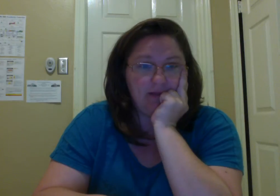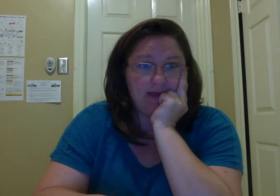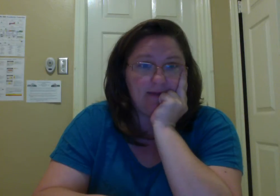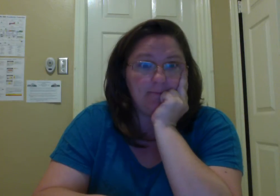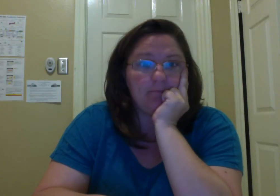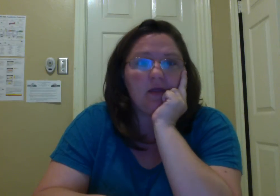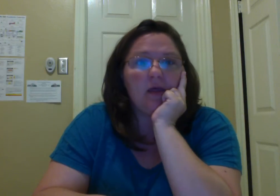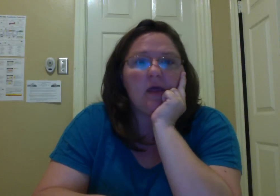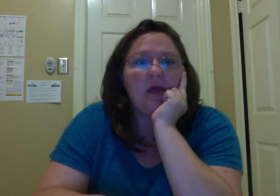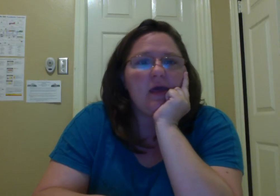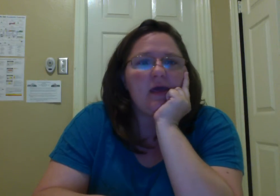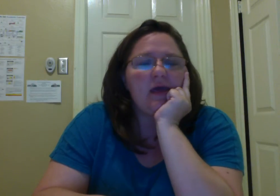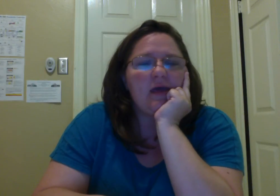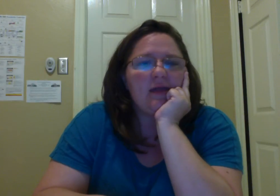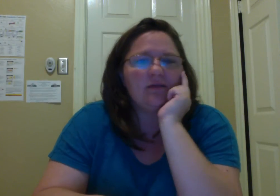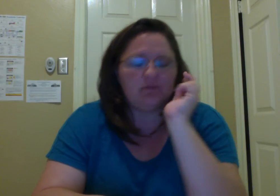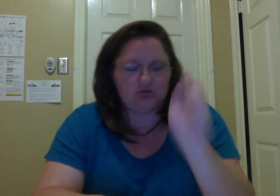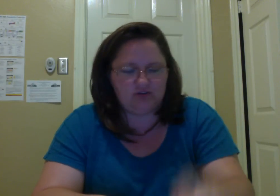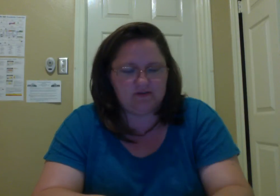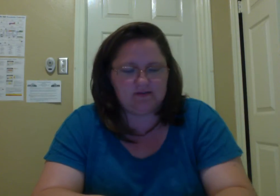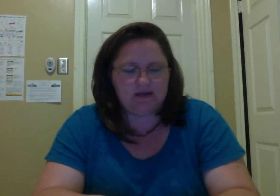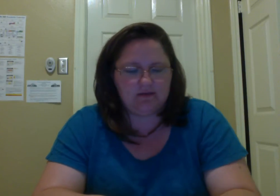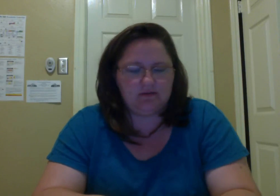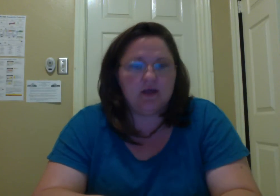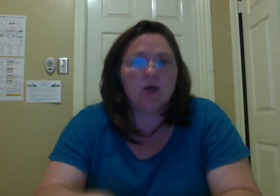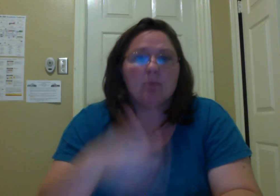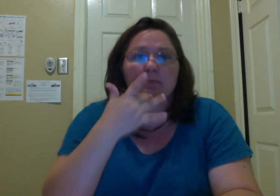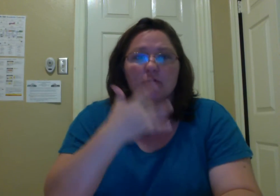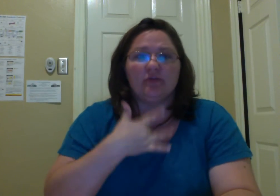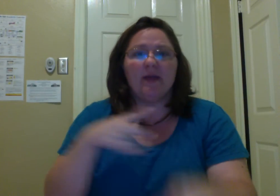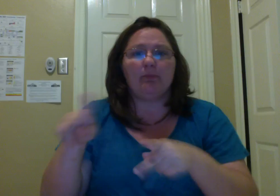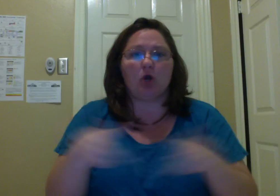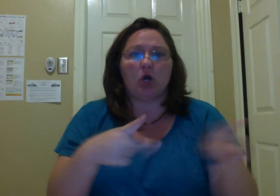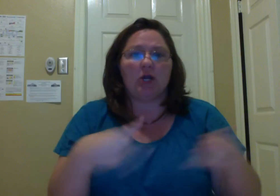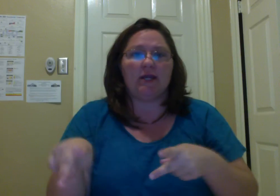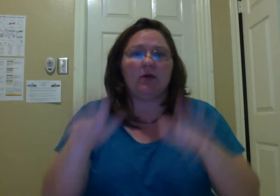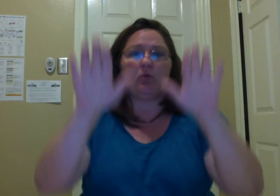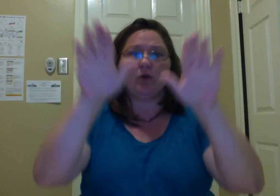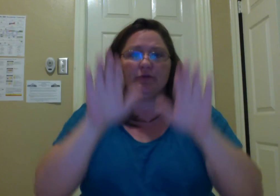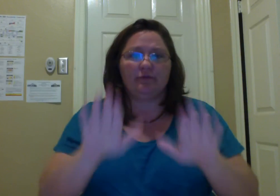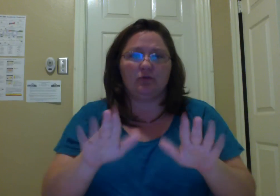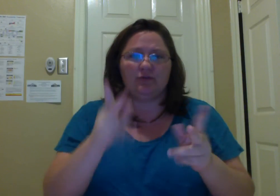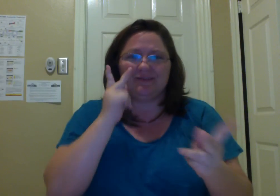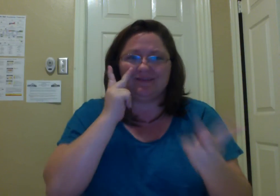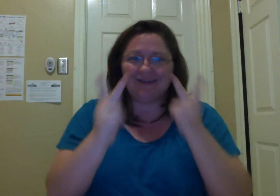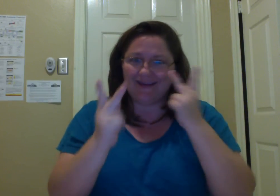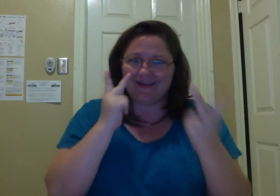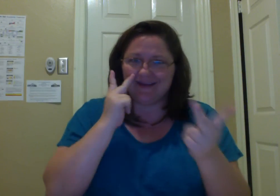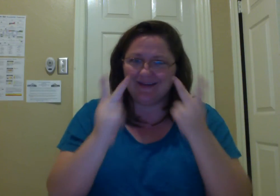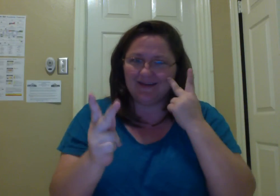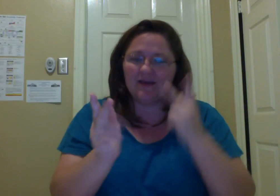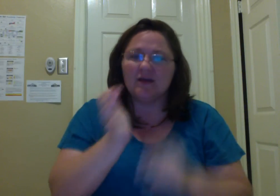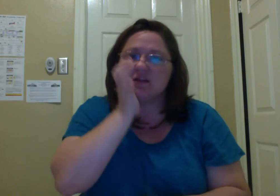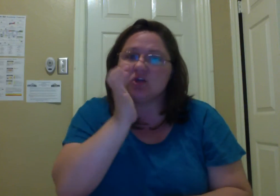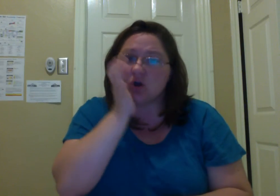playing. And so she says, birthday party, wonderful. See the